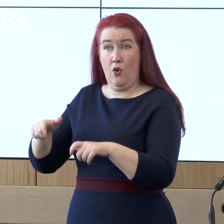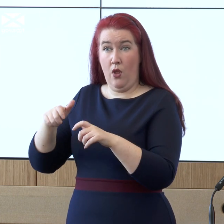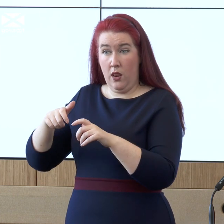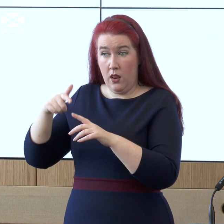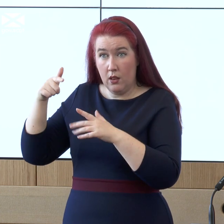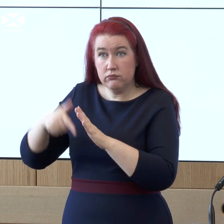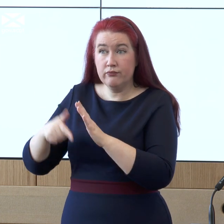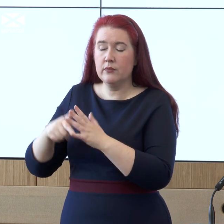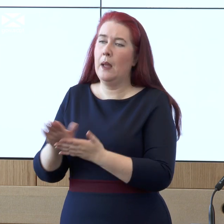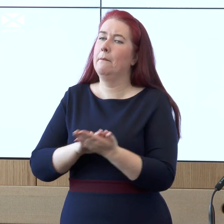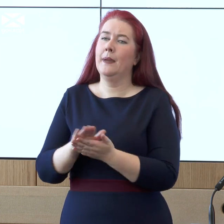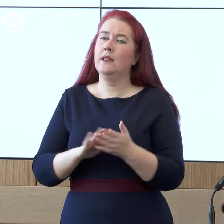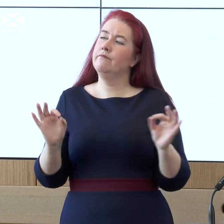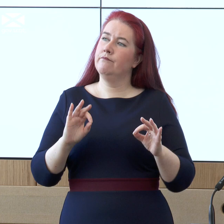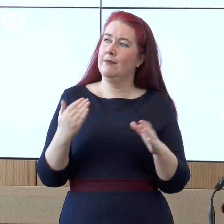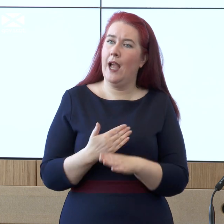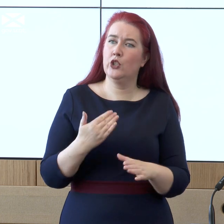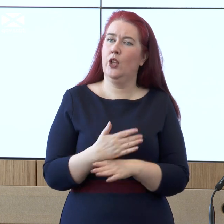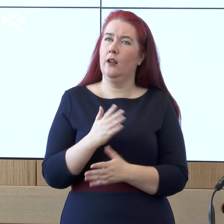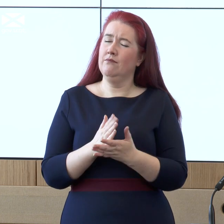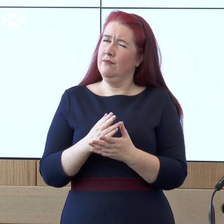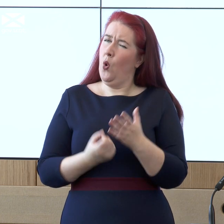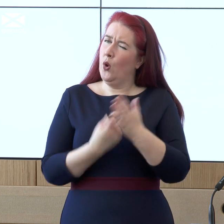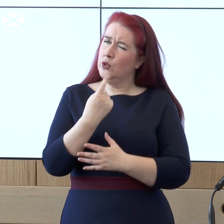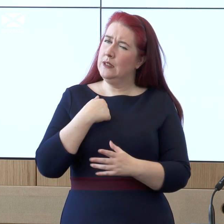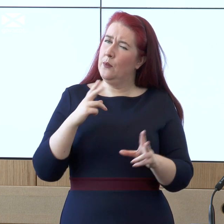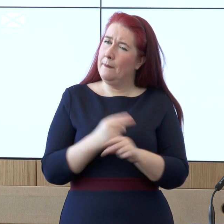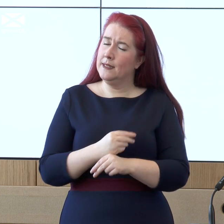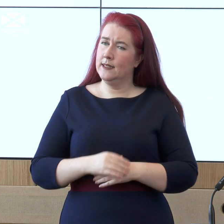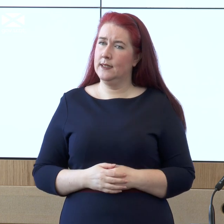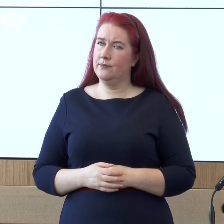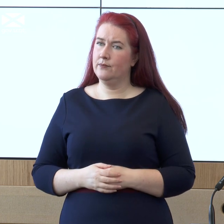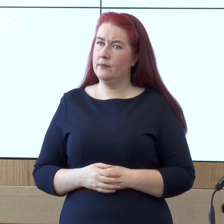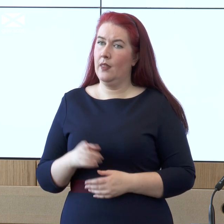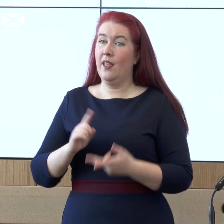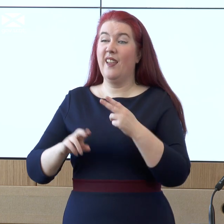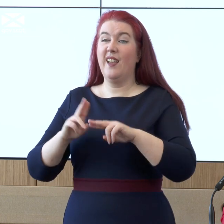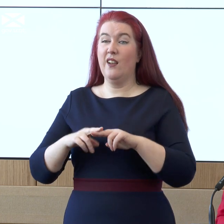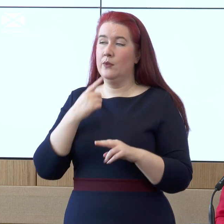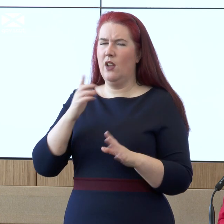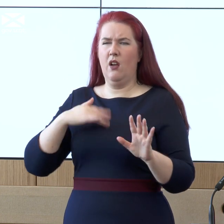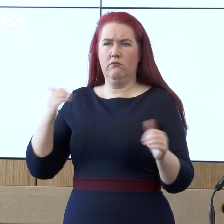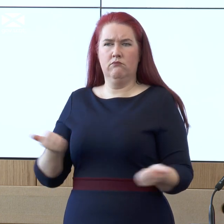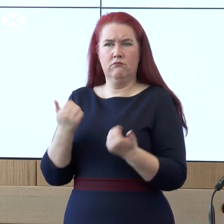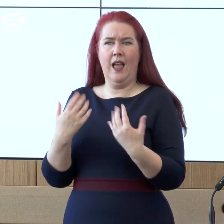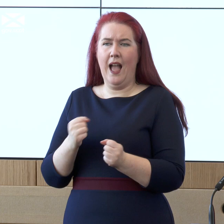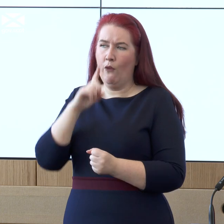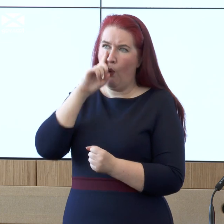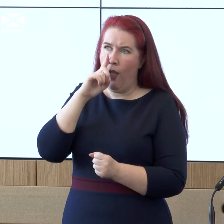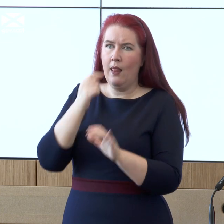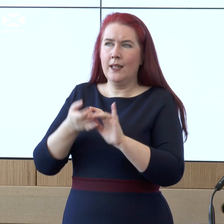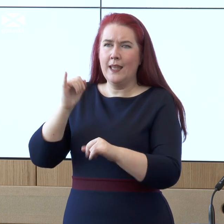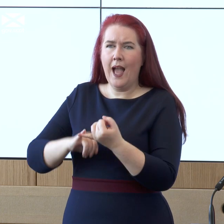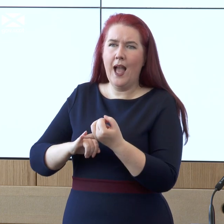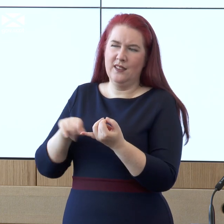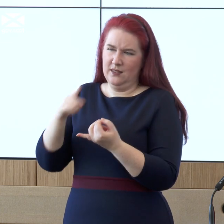of inaction and missed opportunity. The more we tell ourselves that we will always have oil and gas as a safety net, the